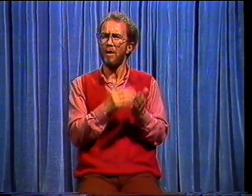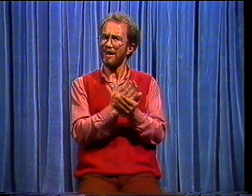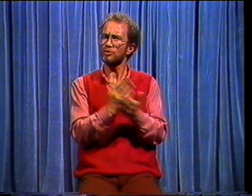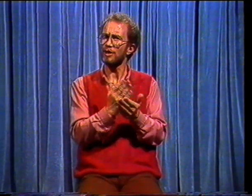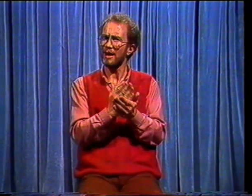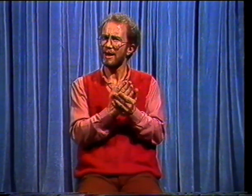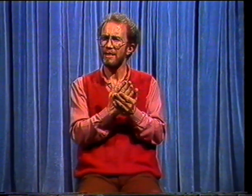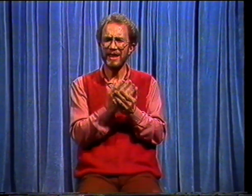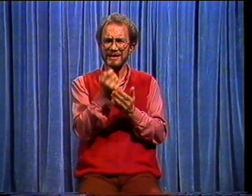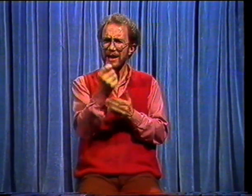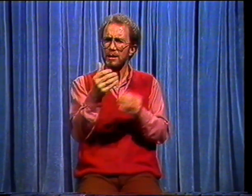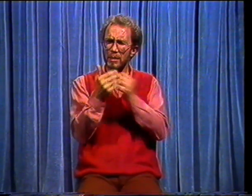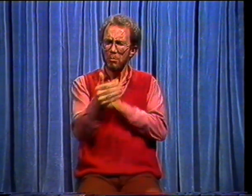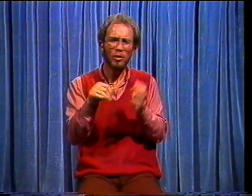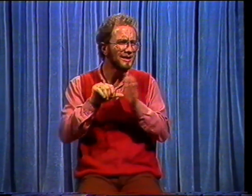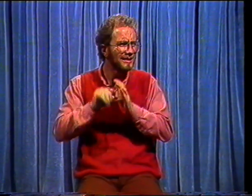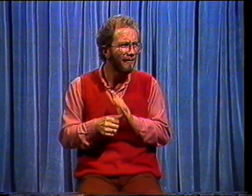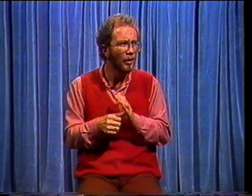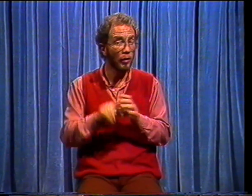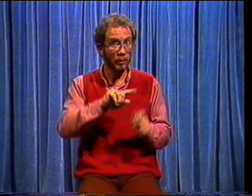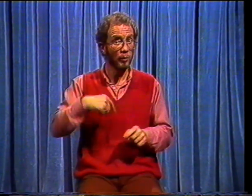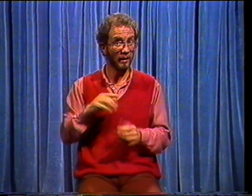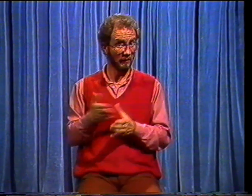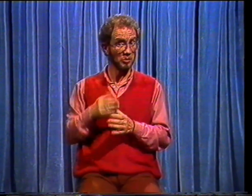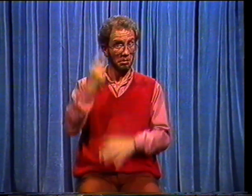Now, actually, that's a little bit more difficult than we first thought.